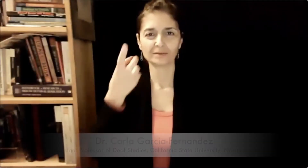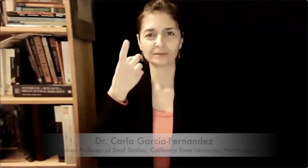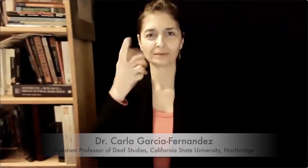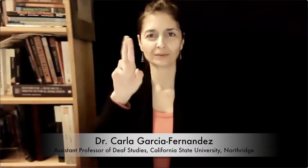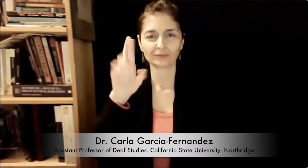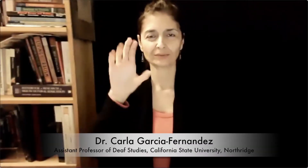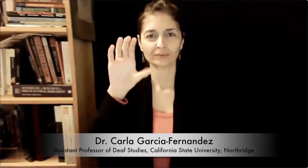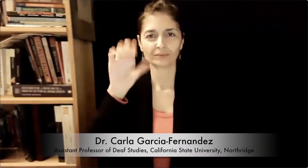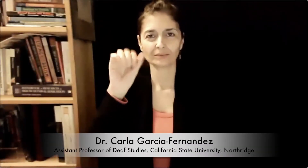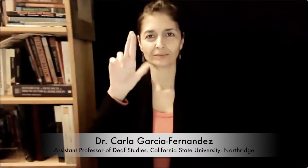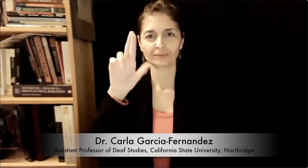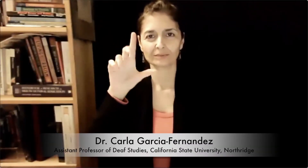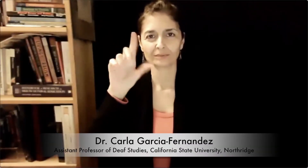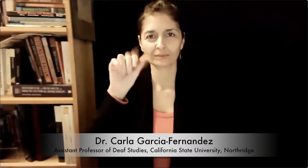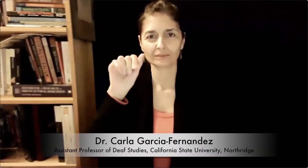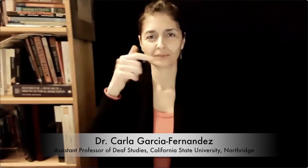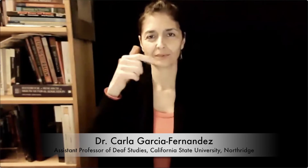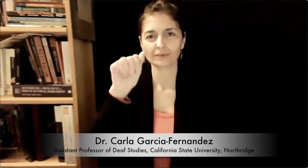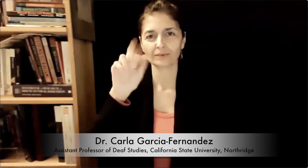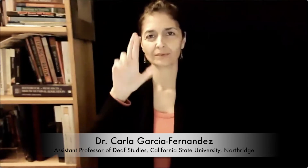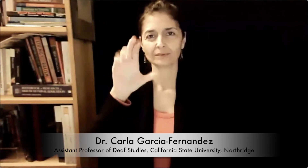Hello, I'm Dr. Carla